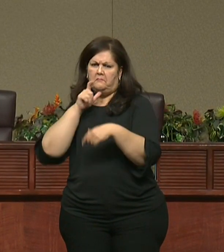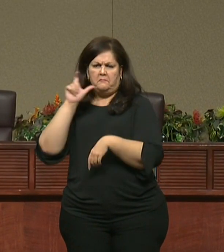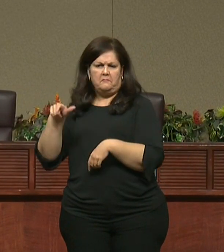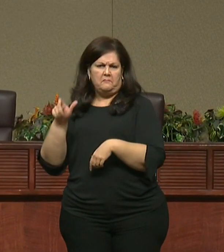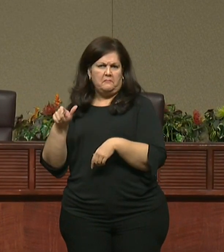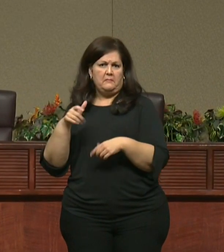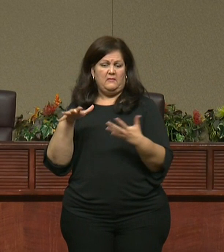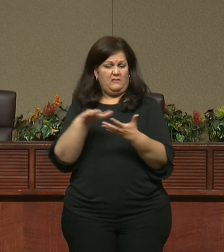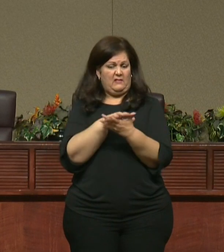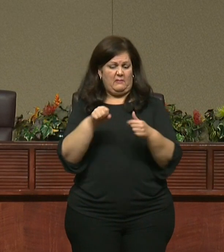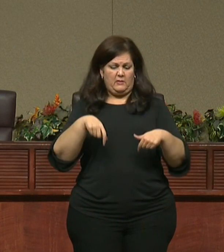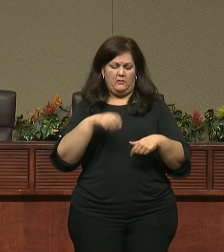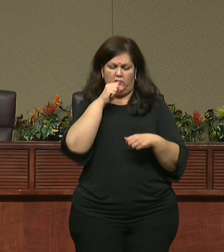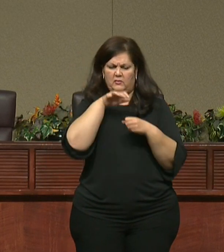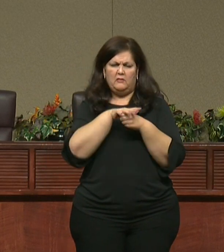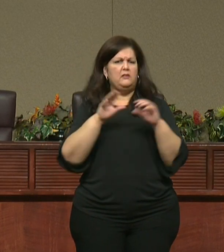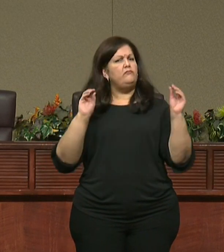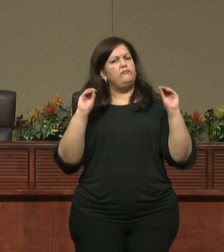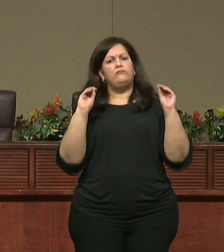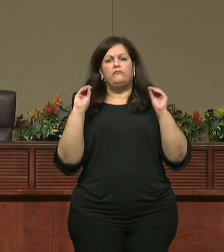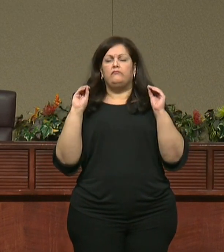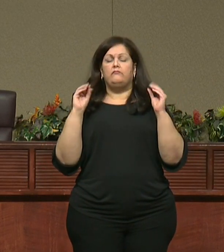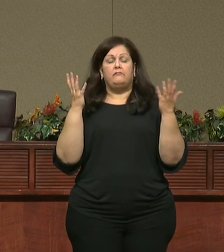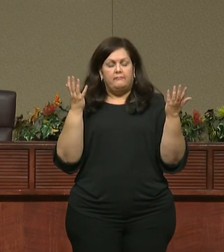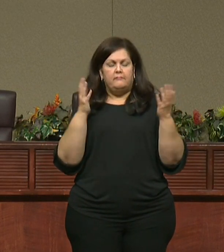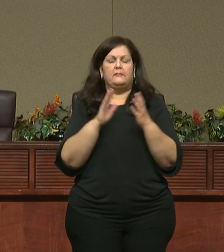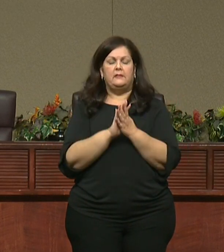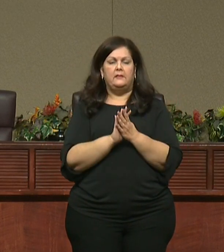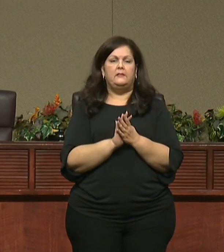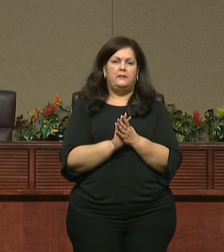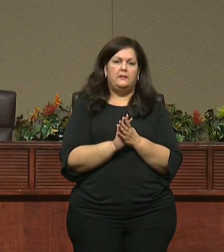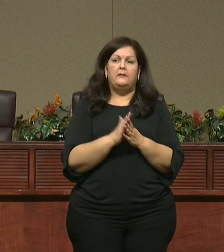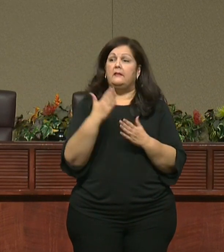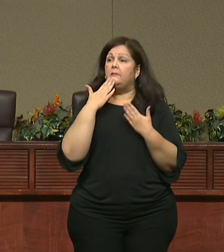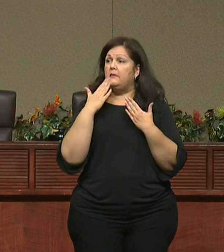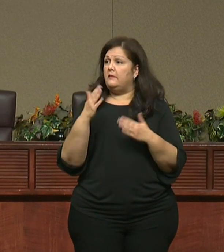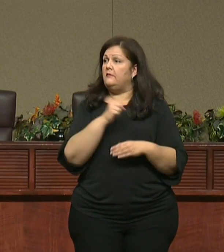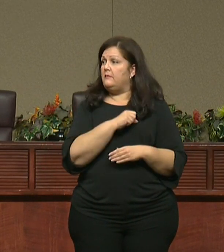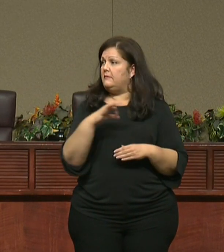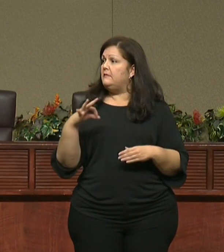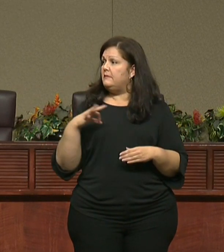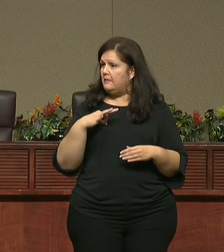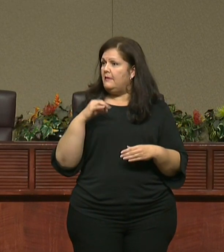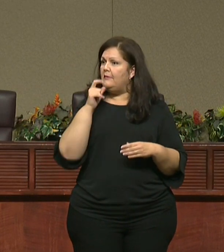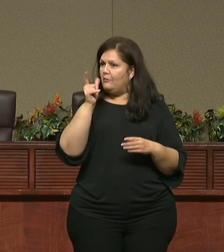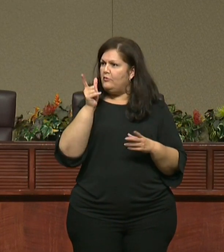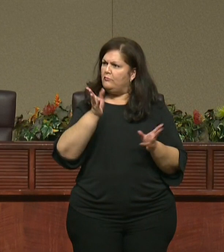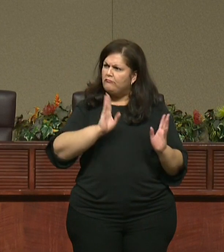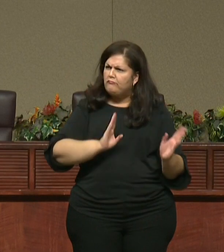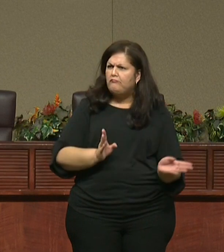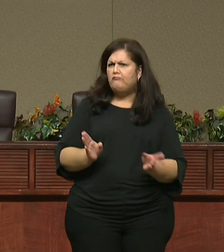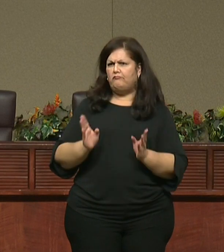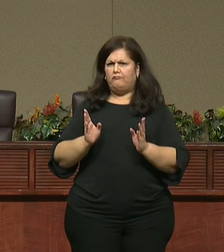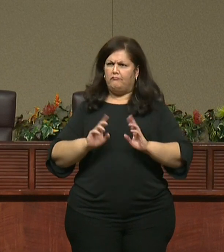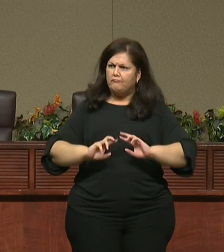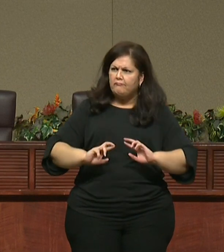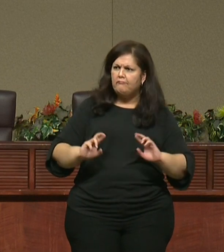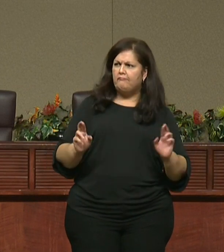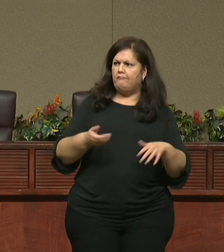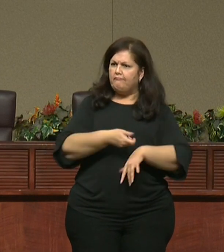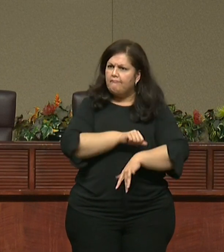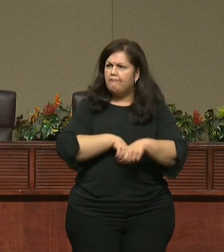Orange County whatsoever. So let me just say thank you to my staff for getting ready. I'm proud to say